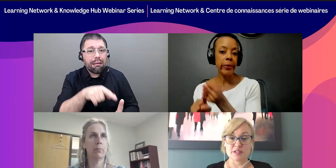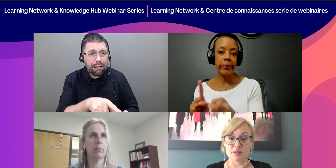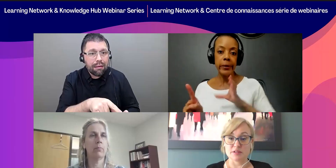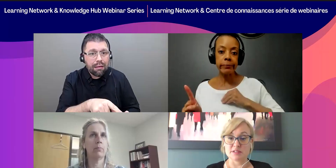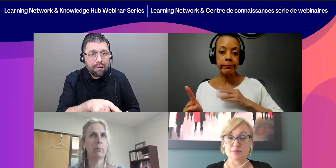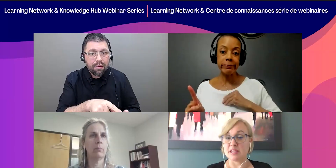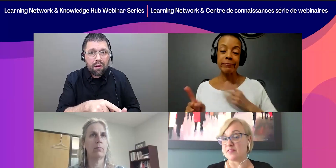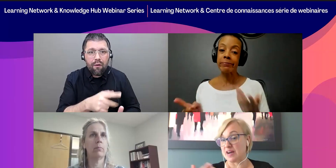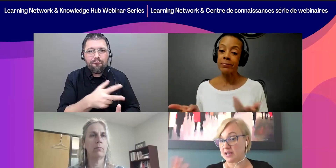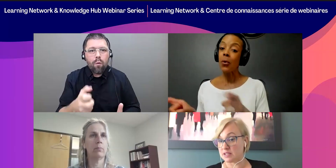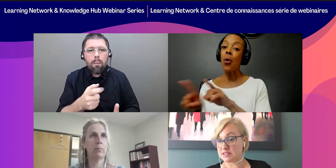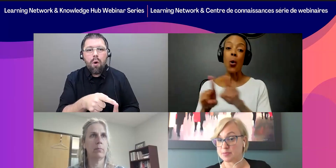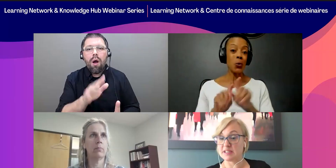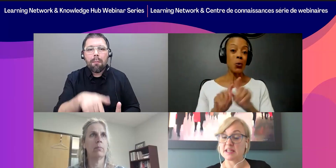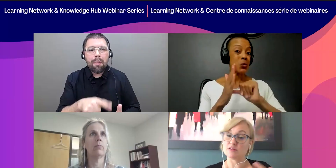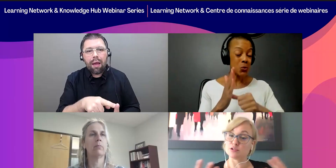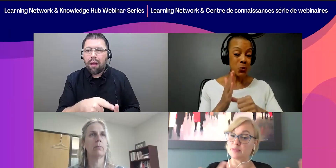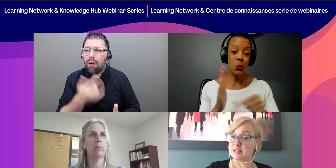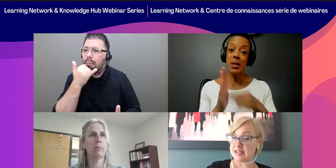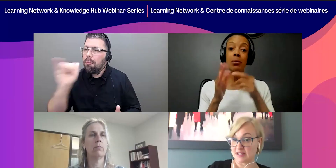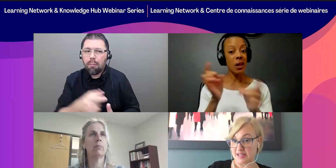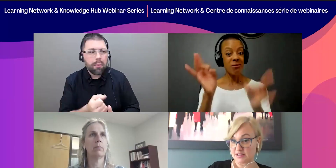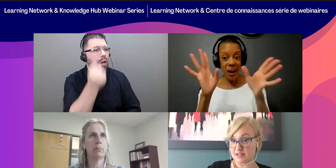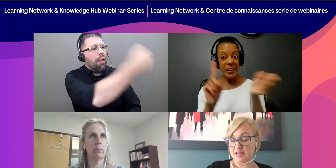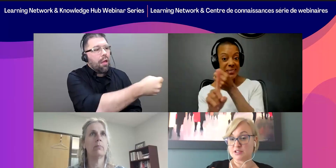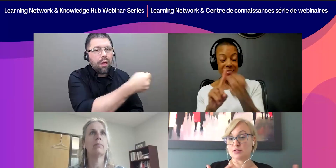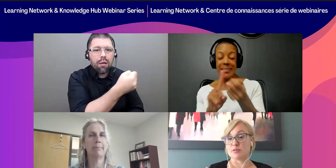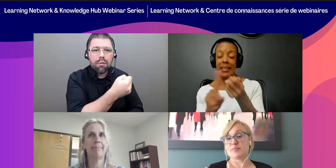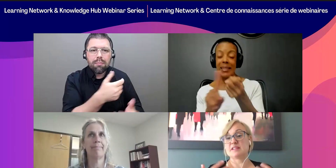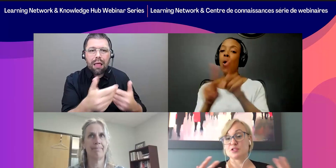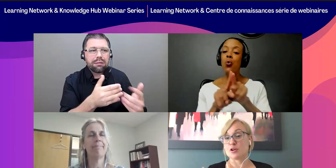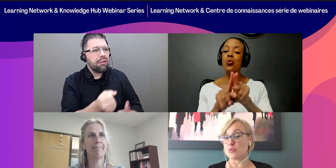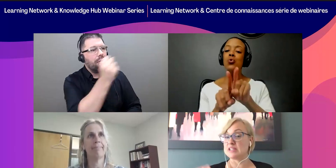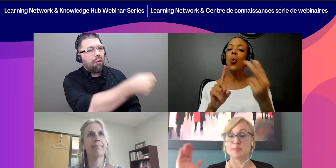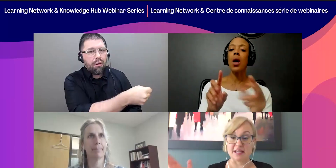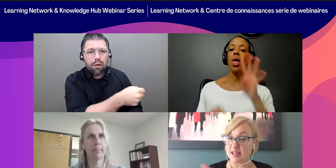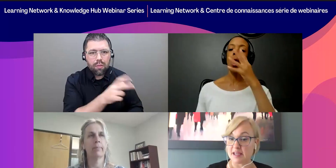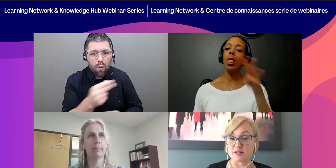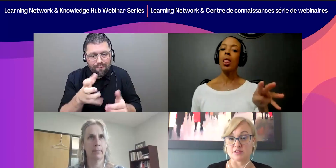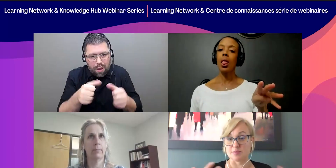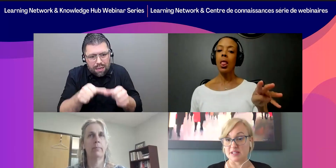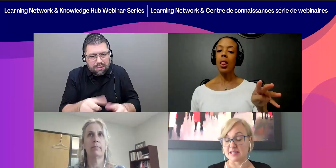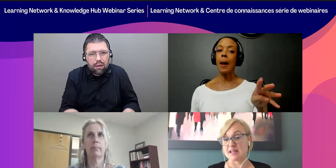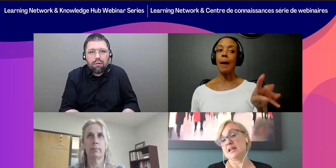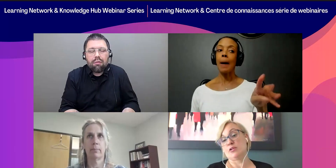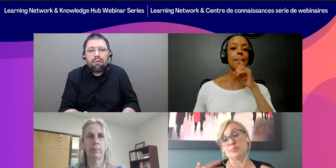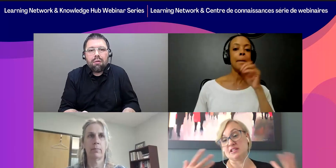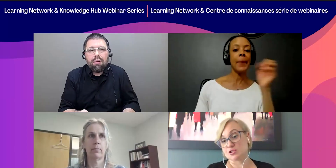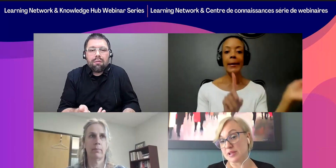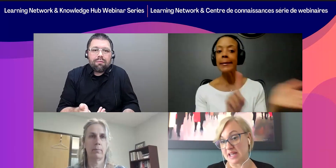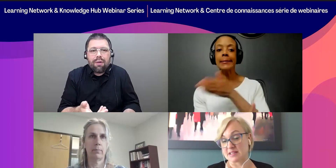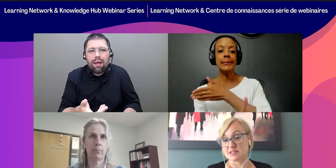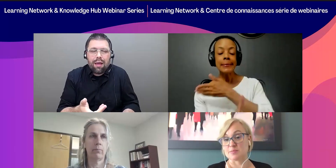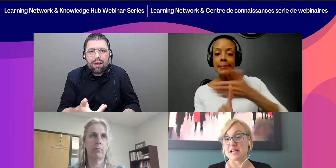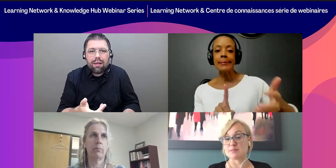that mistreatments mean violence, but it can also mean neglect. So it's not always being hit or something like that, or